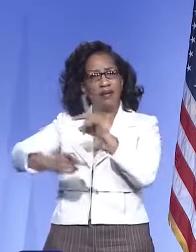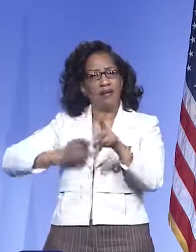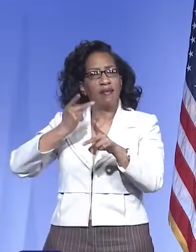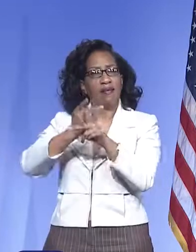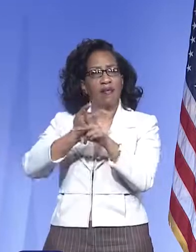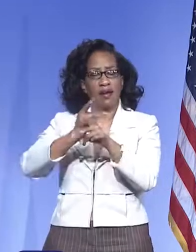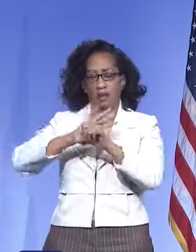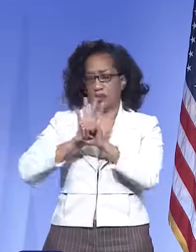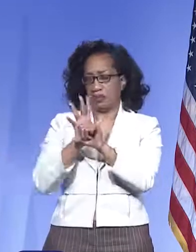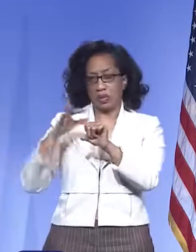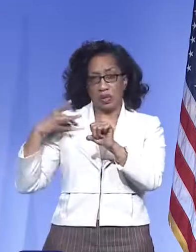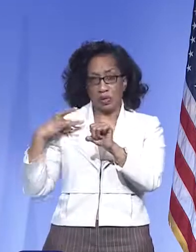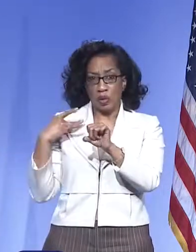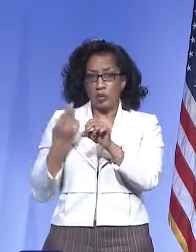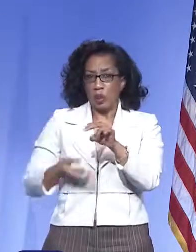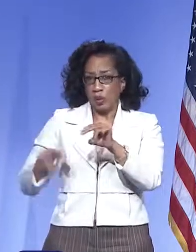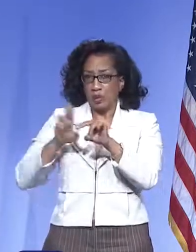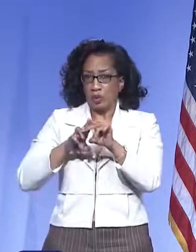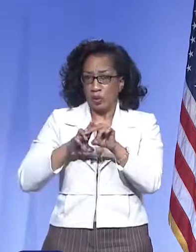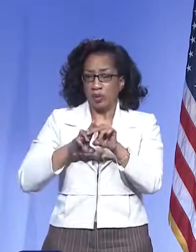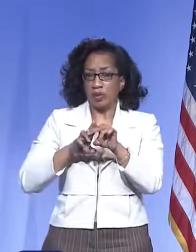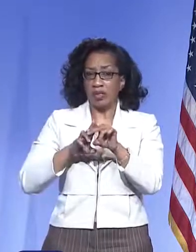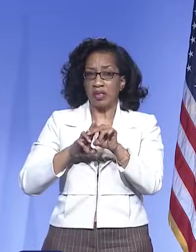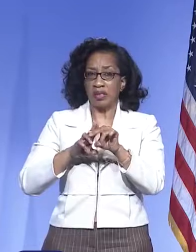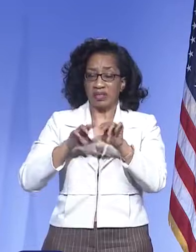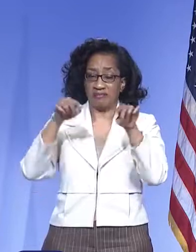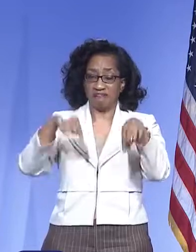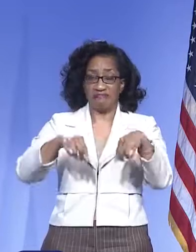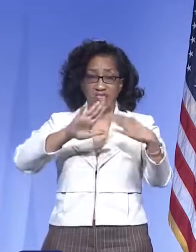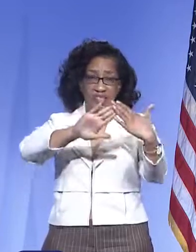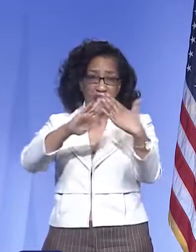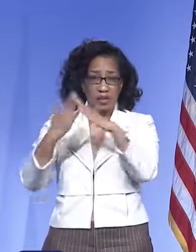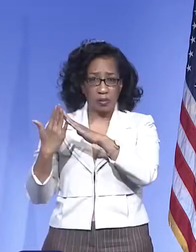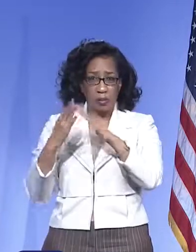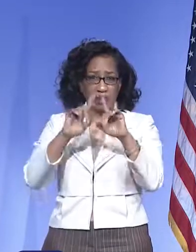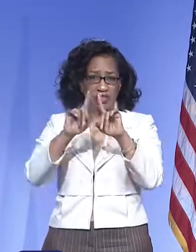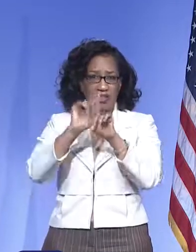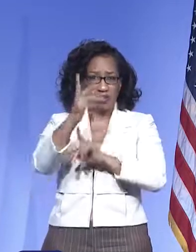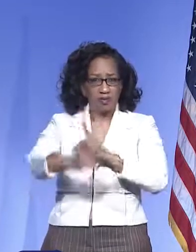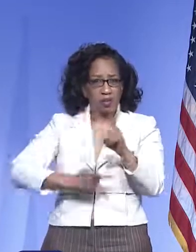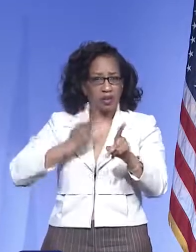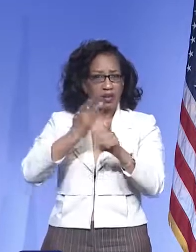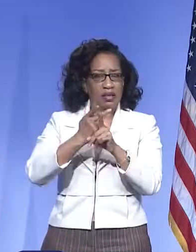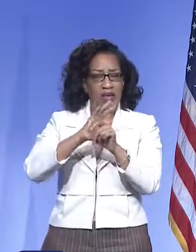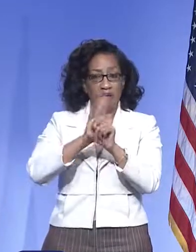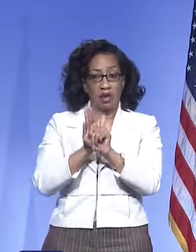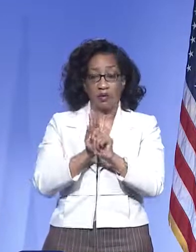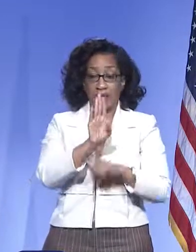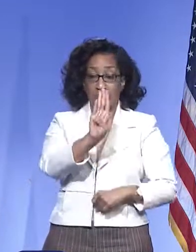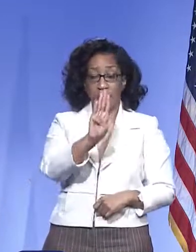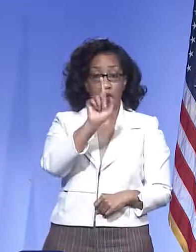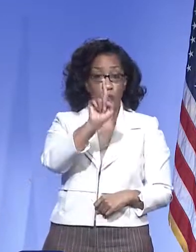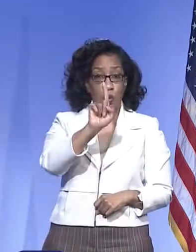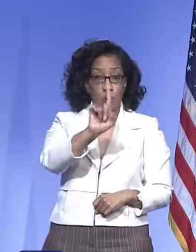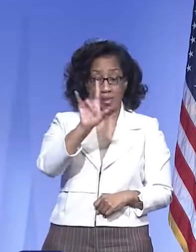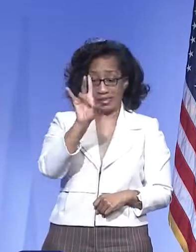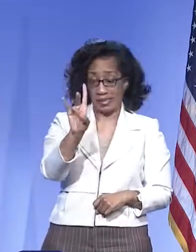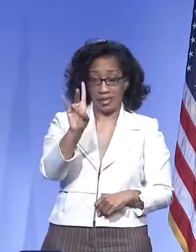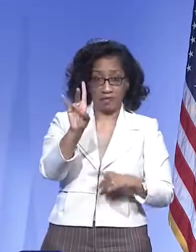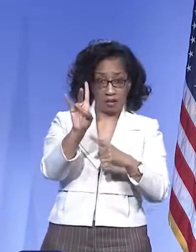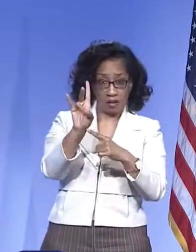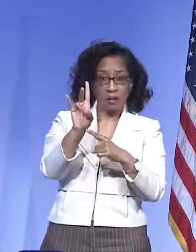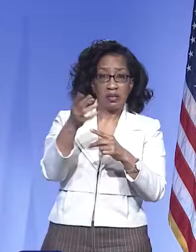an increase in spread in our community of the variant cases, particularly the B117